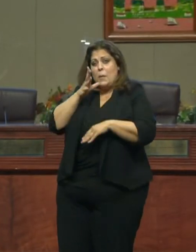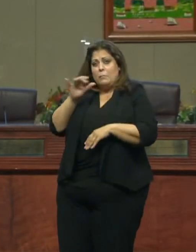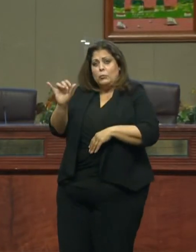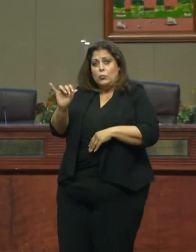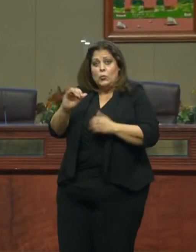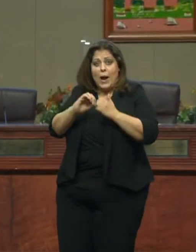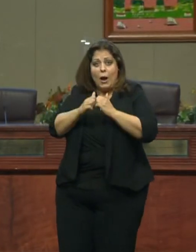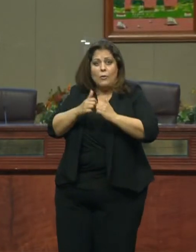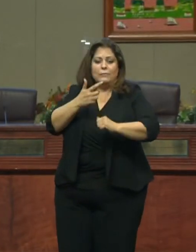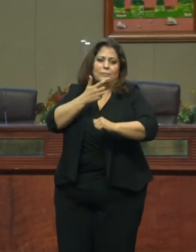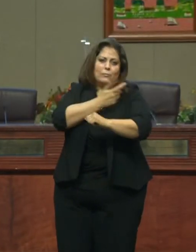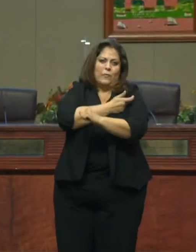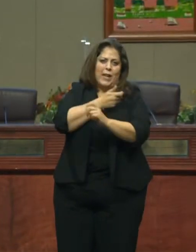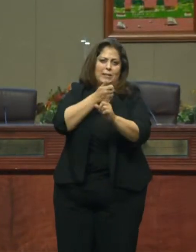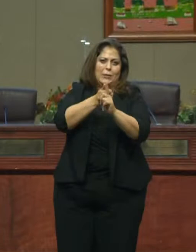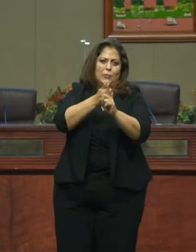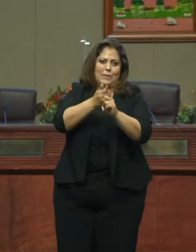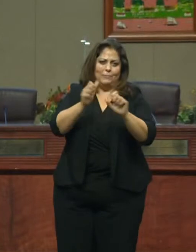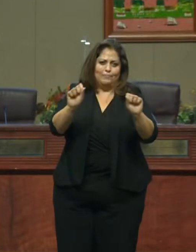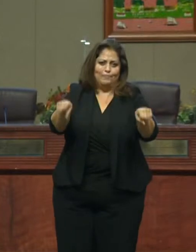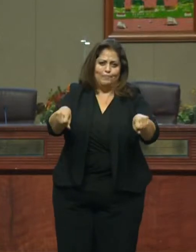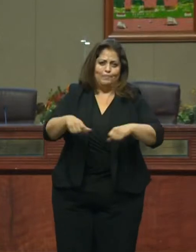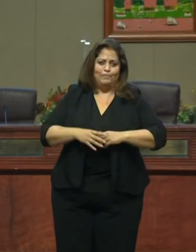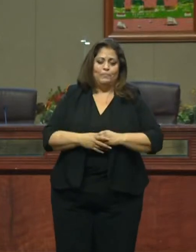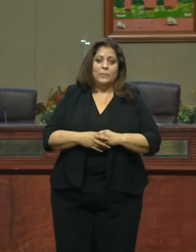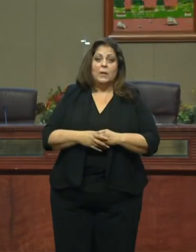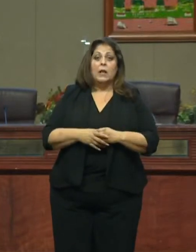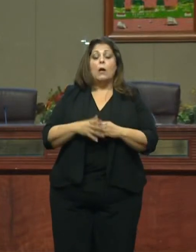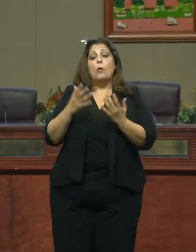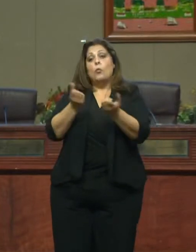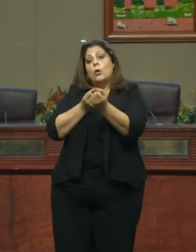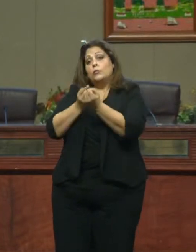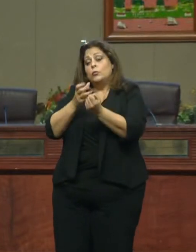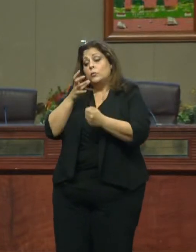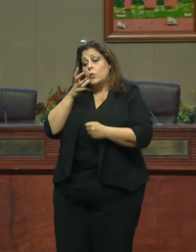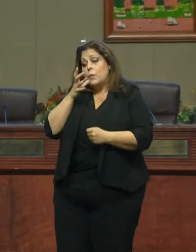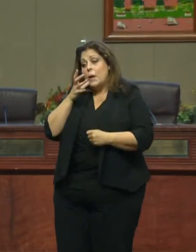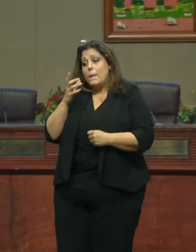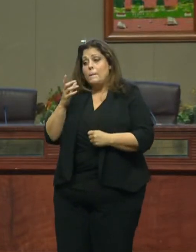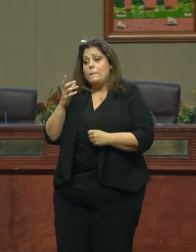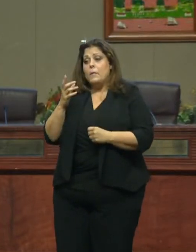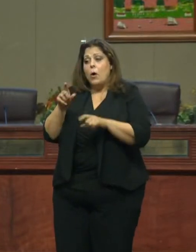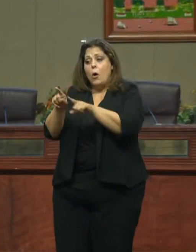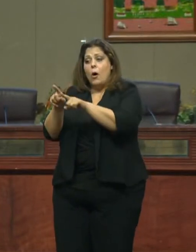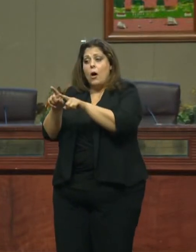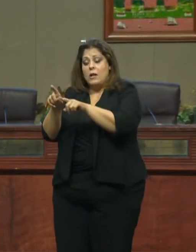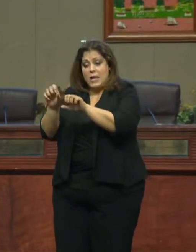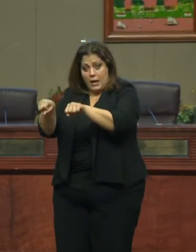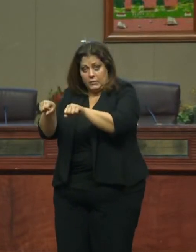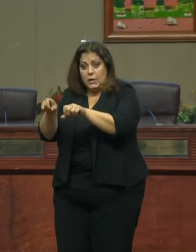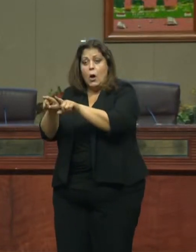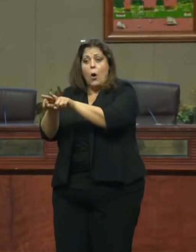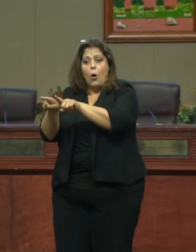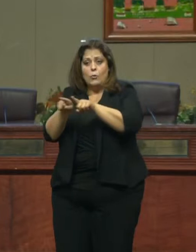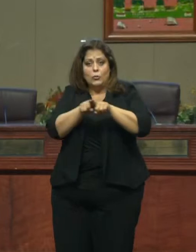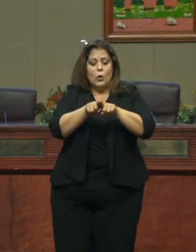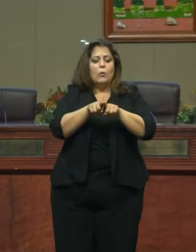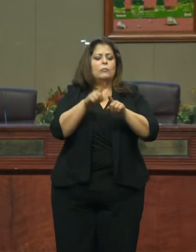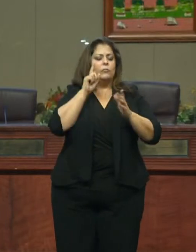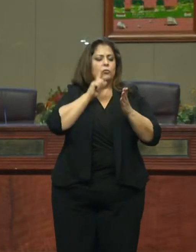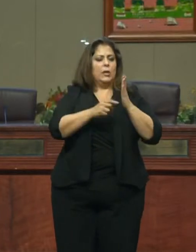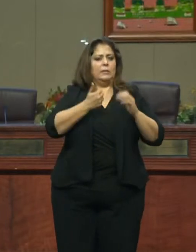vaccinated. As we're there for our moms, it's also important that we check in on ourselves. May is Mental